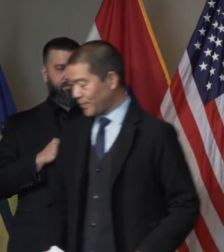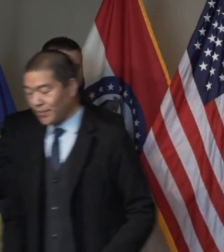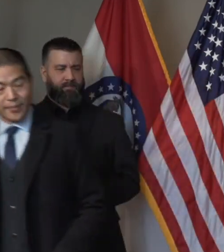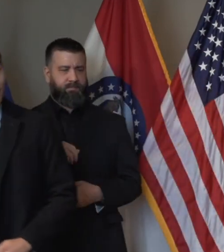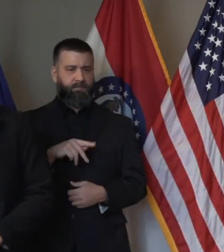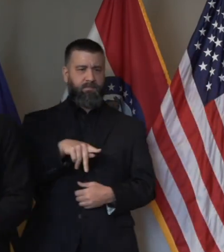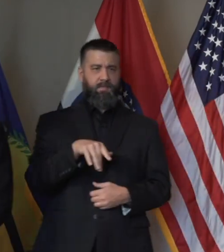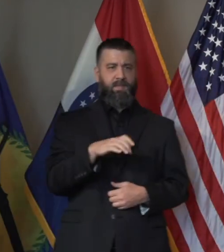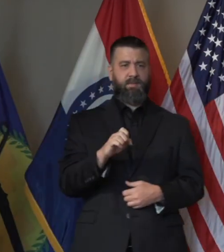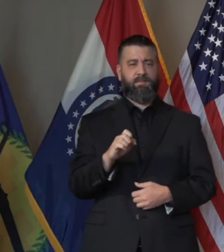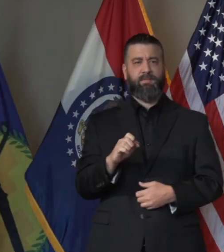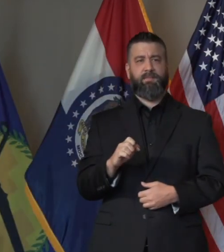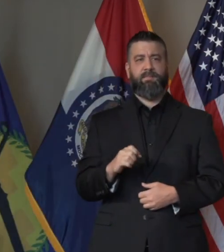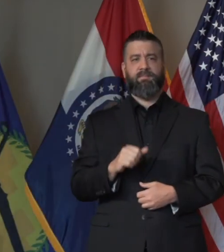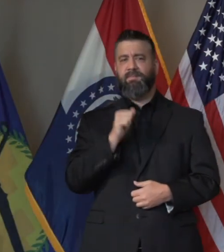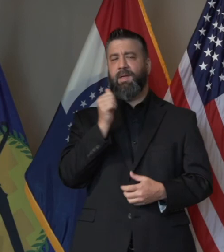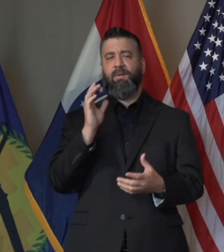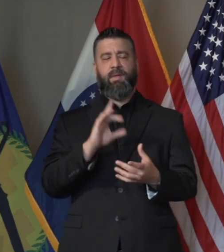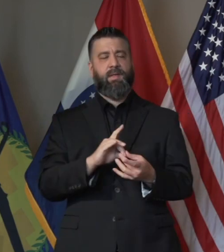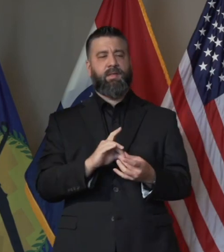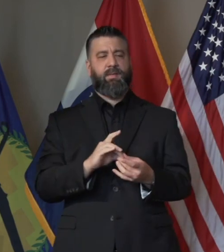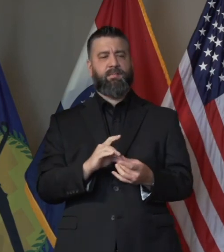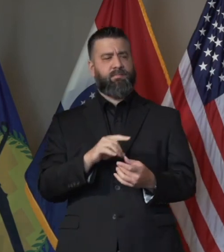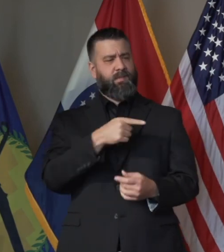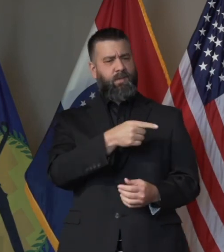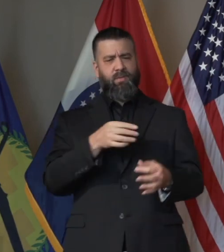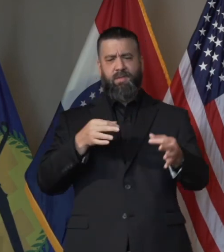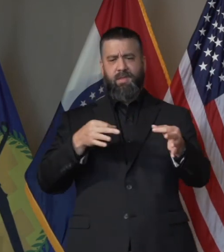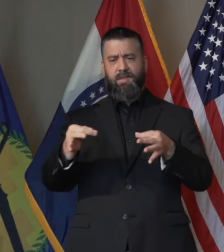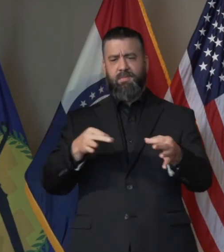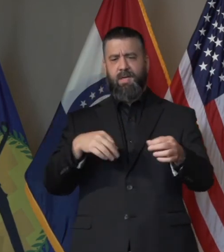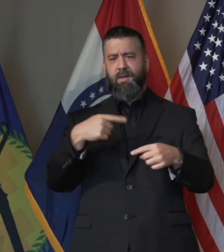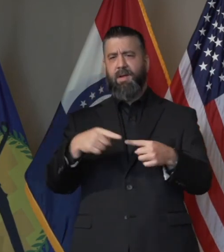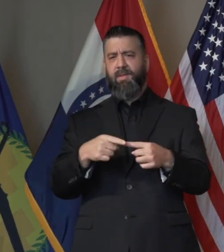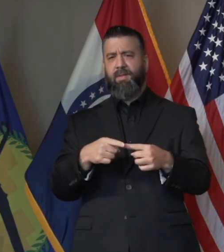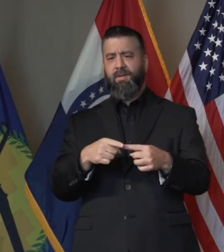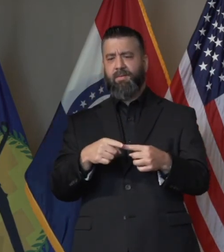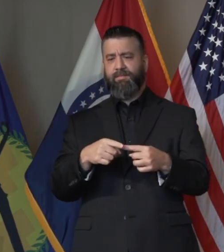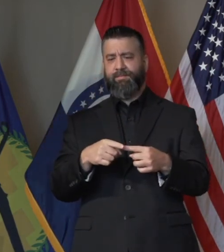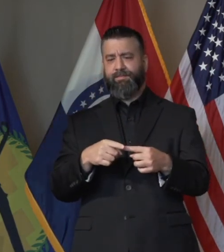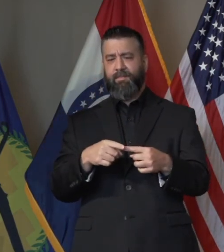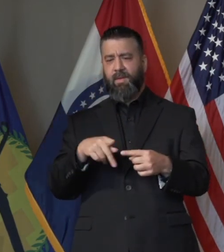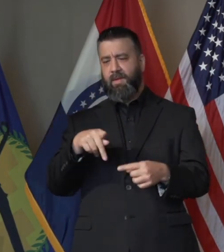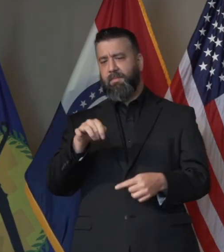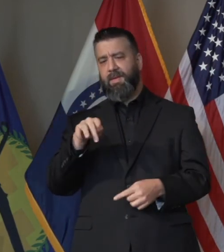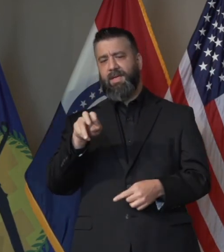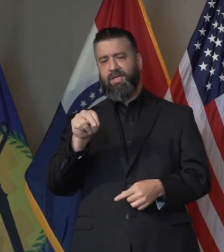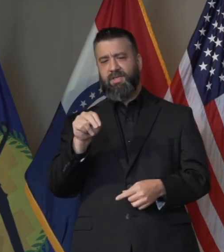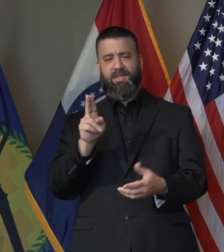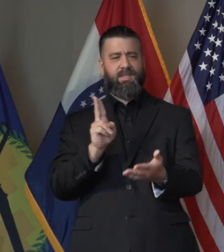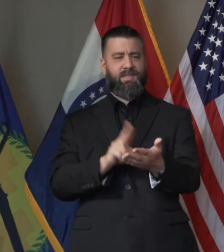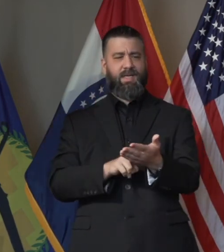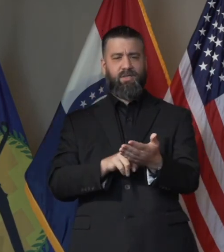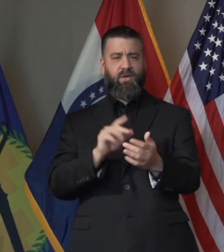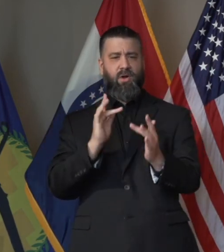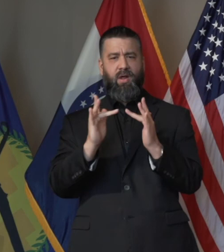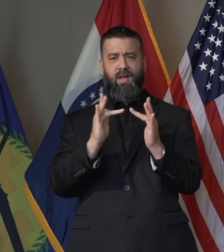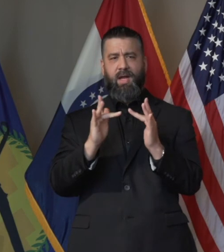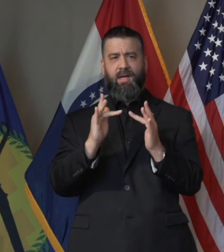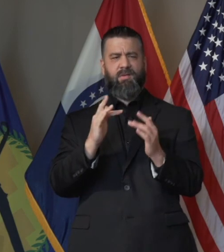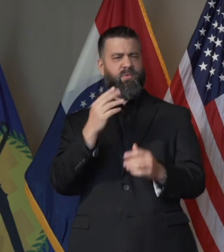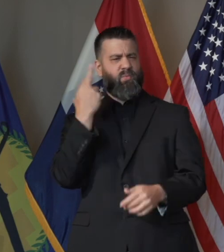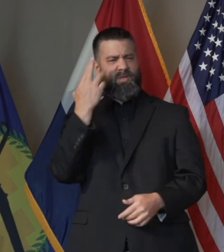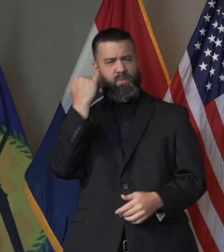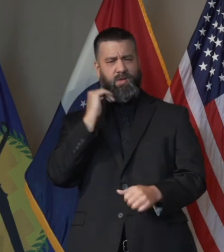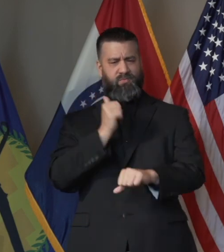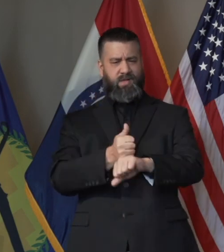Unrelated. Can you talk about the signature petition online and the purpose of that? Yeah, I think what